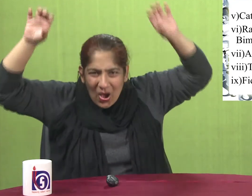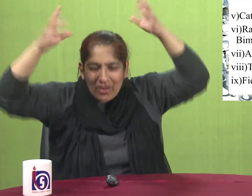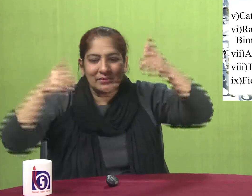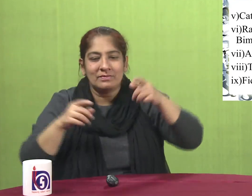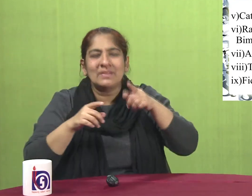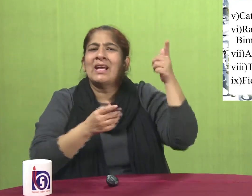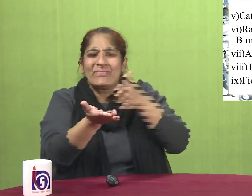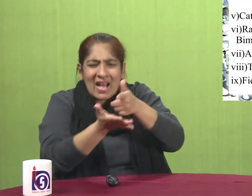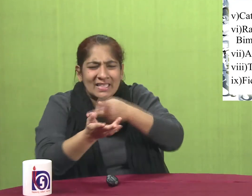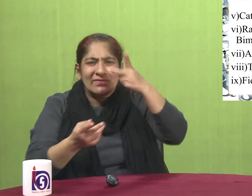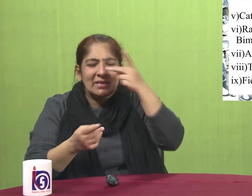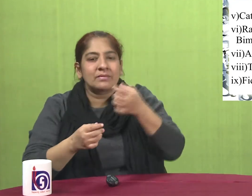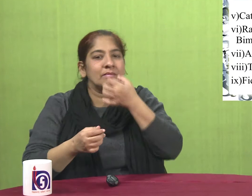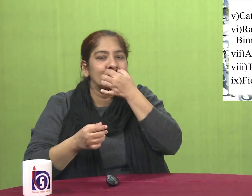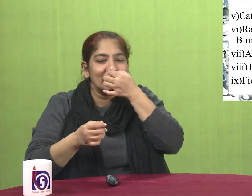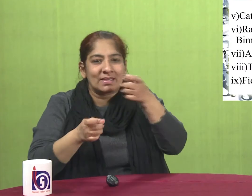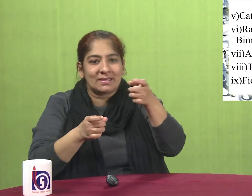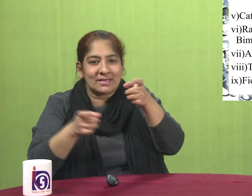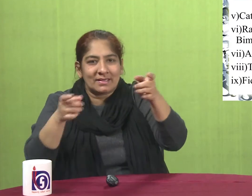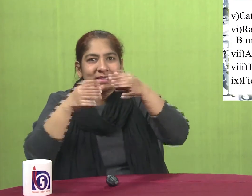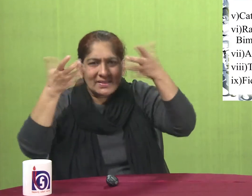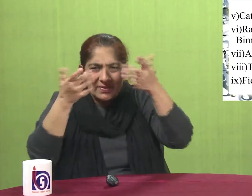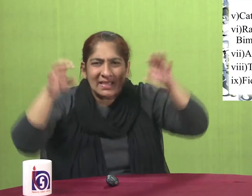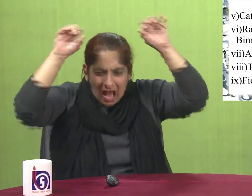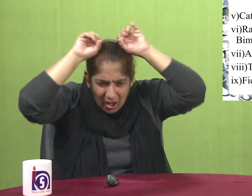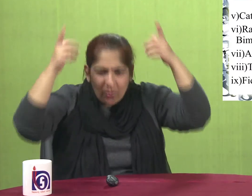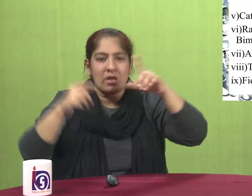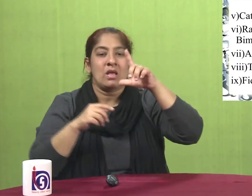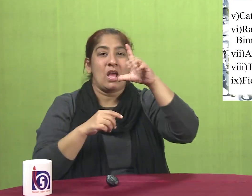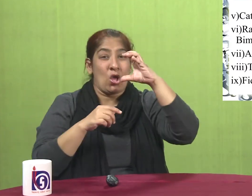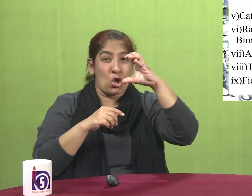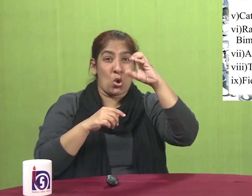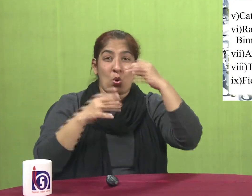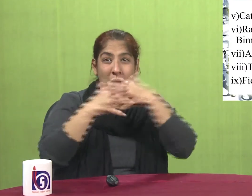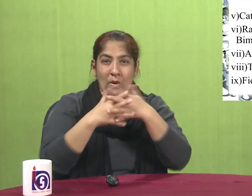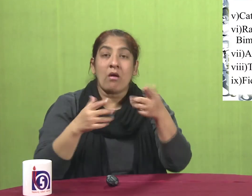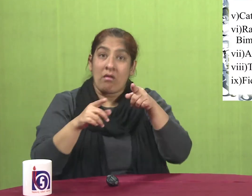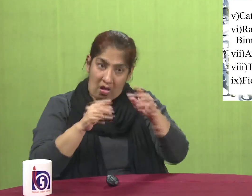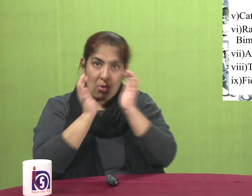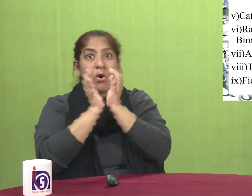cattle insurance, as you see, bullock, cow, buffalo,